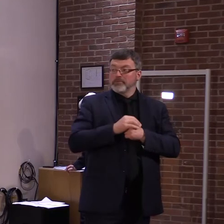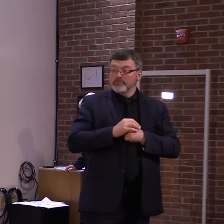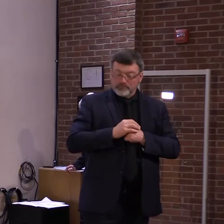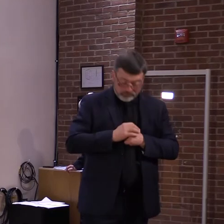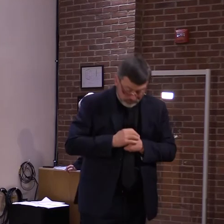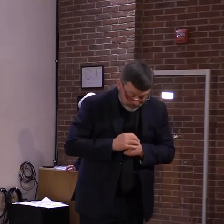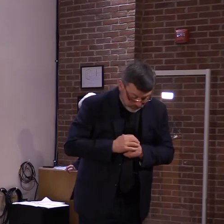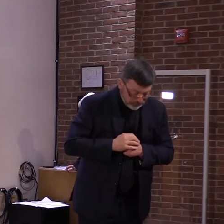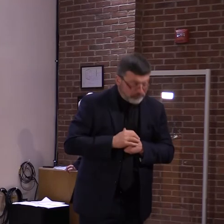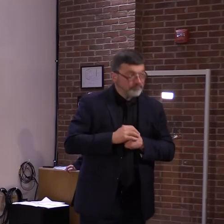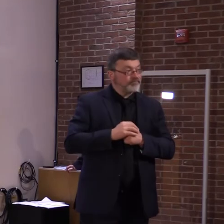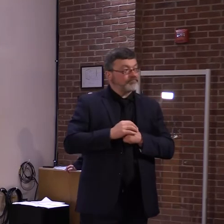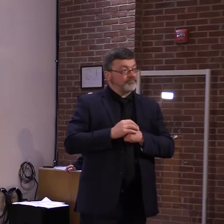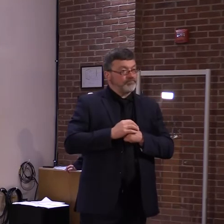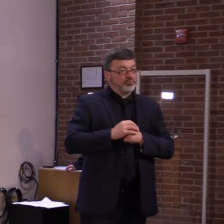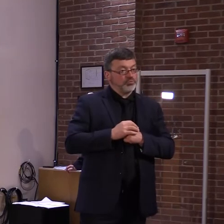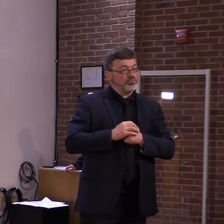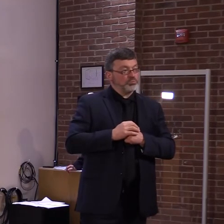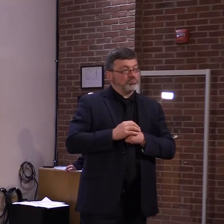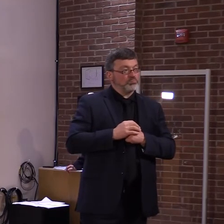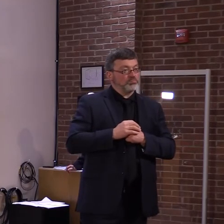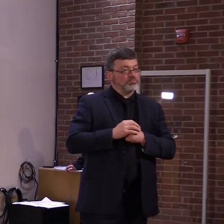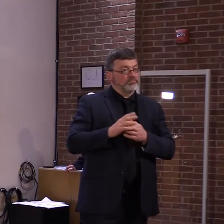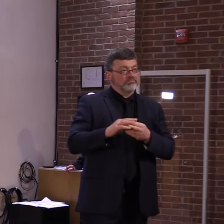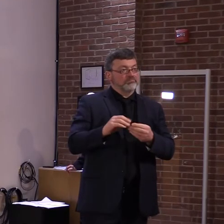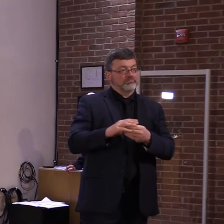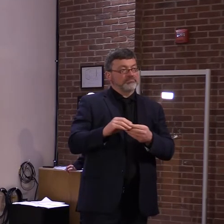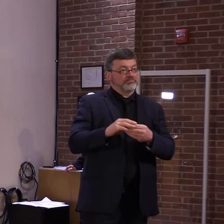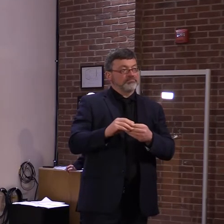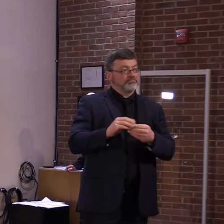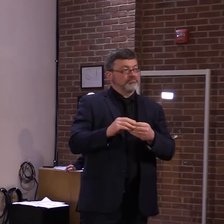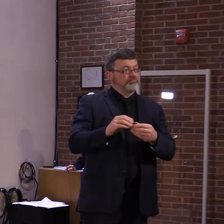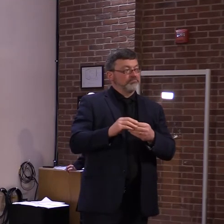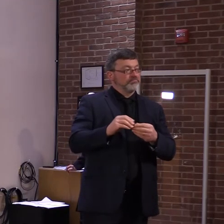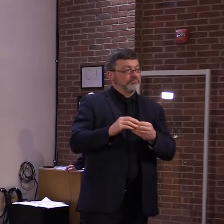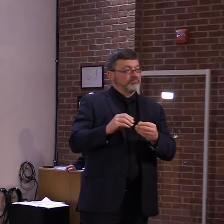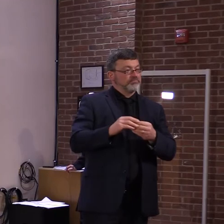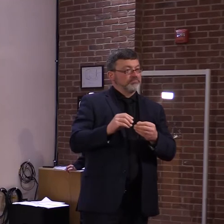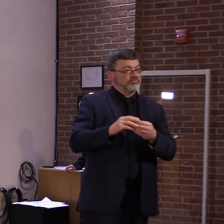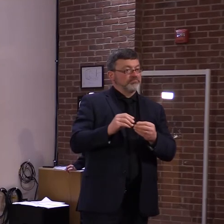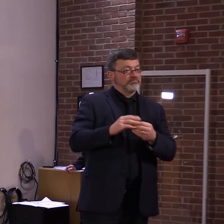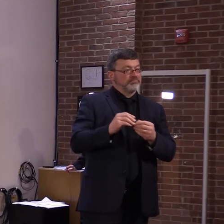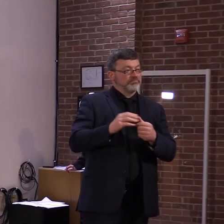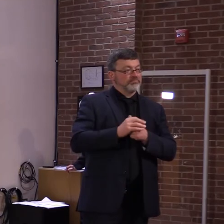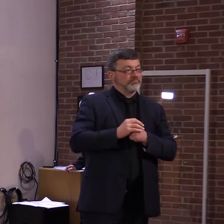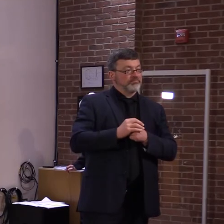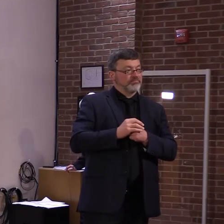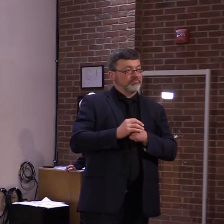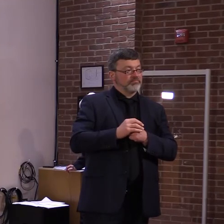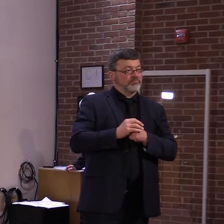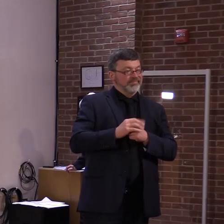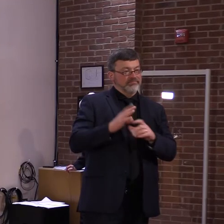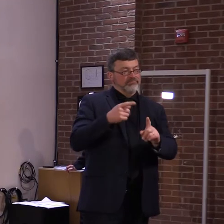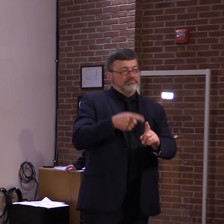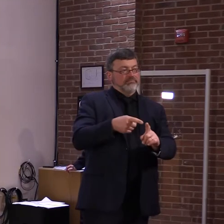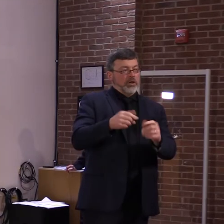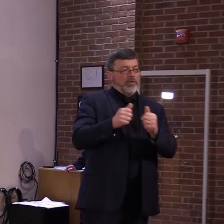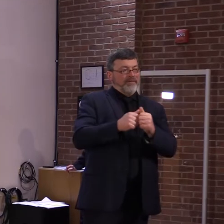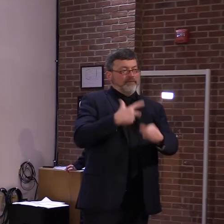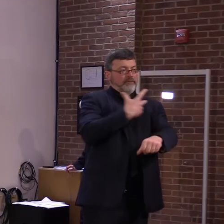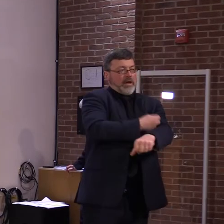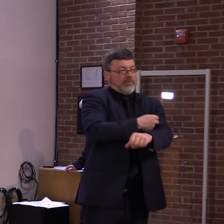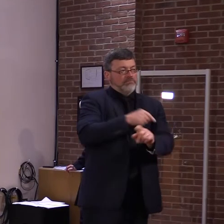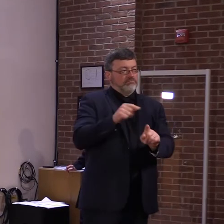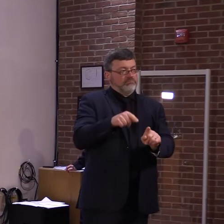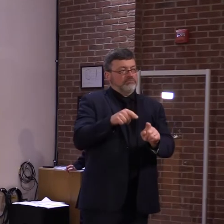Hi, I'm wondering in terms of getting the vaccine distributed out kind of to the rest of the population.